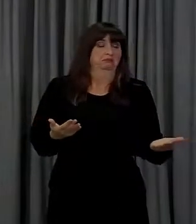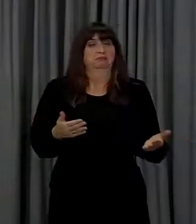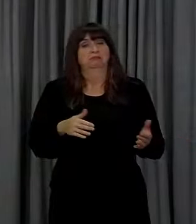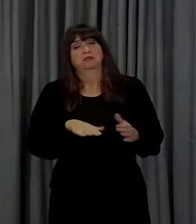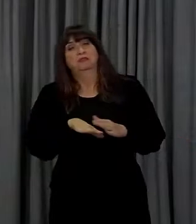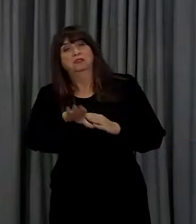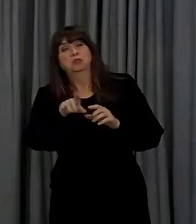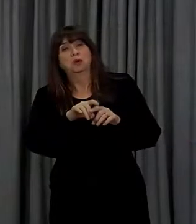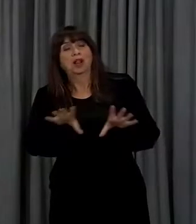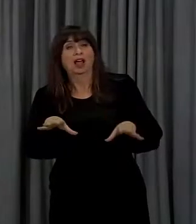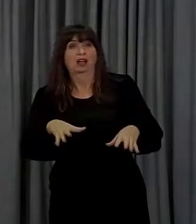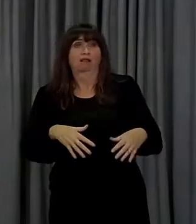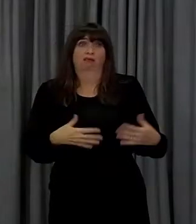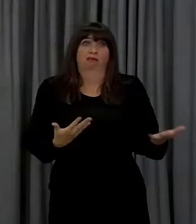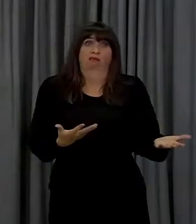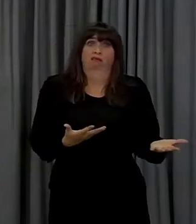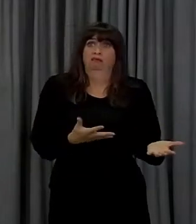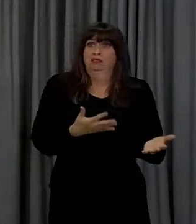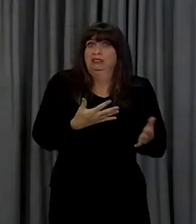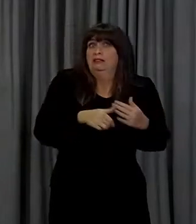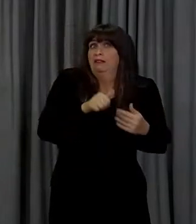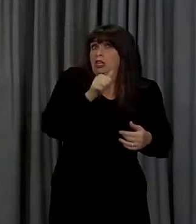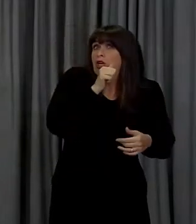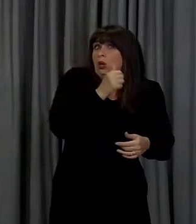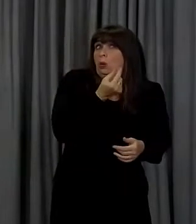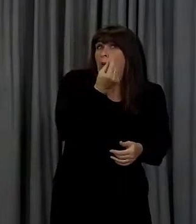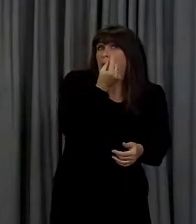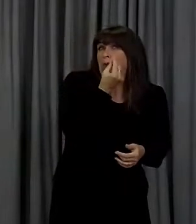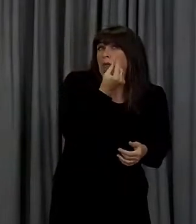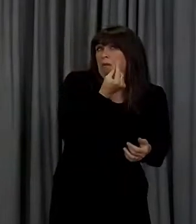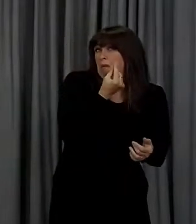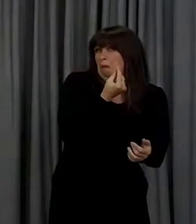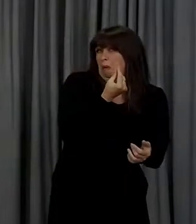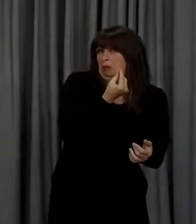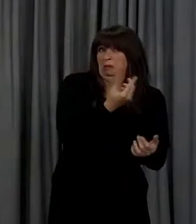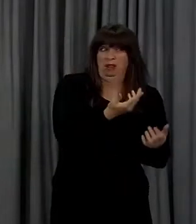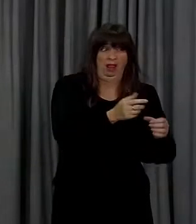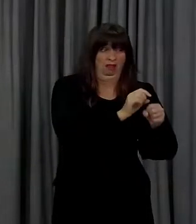We may have another variant that will evade our vaccines. So